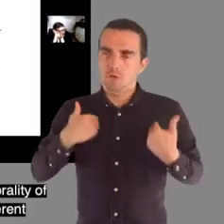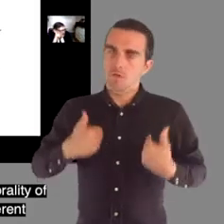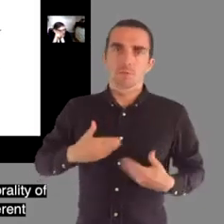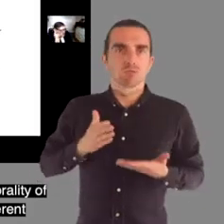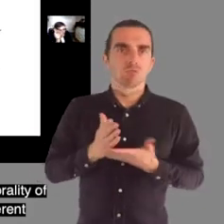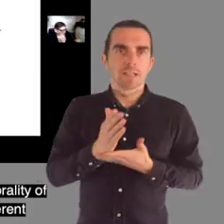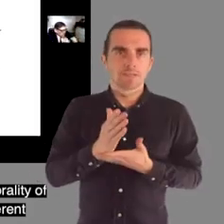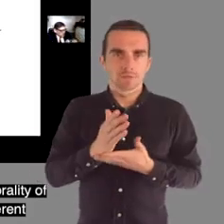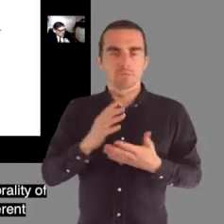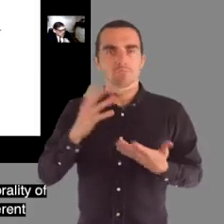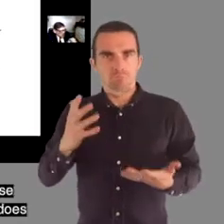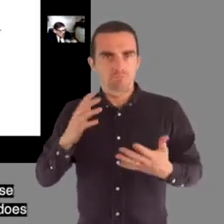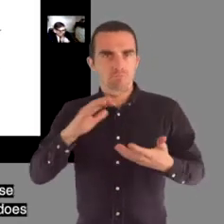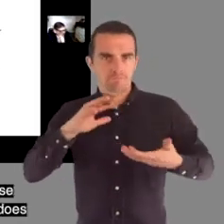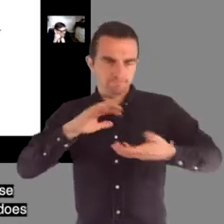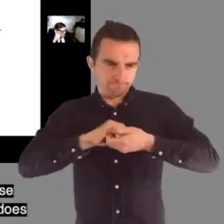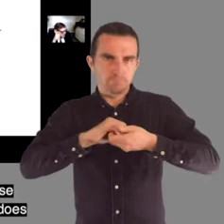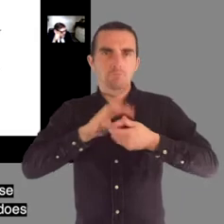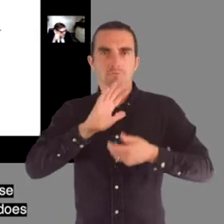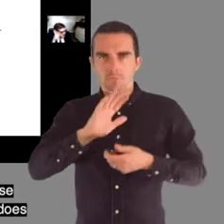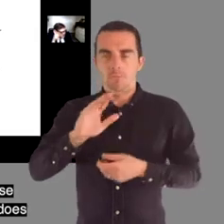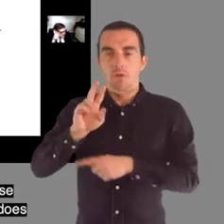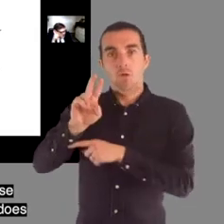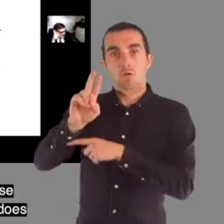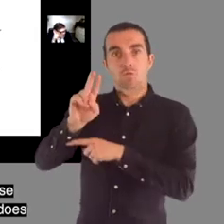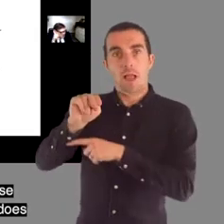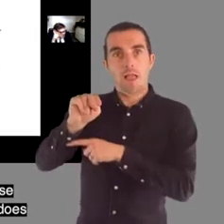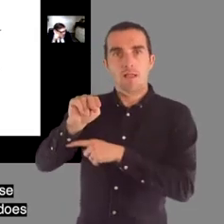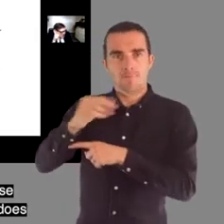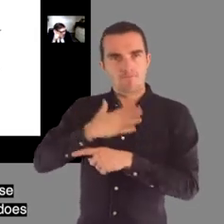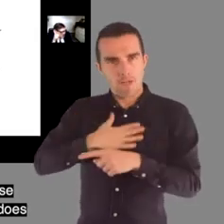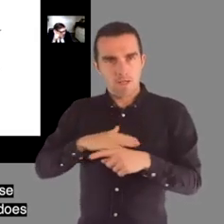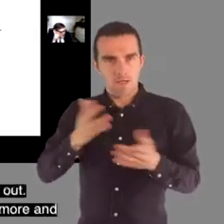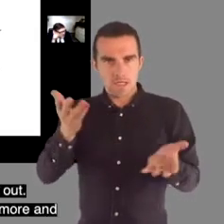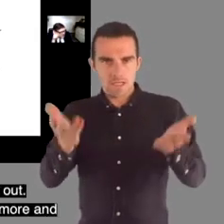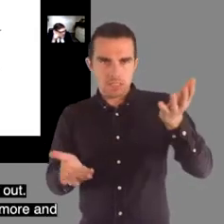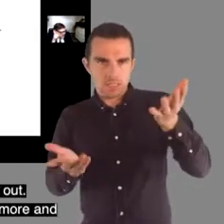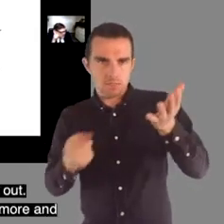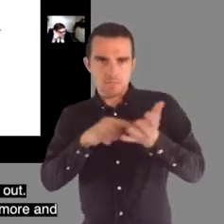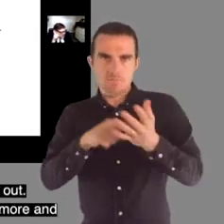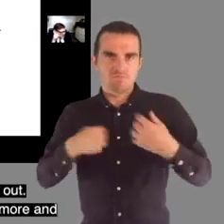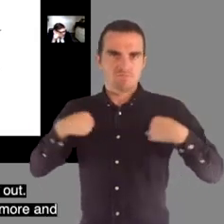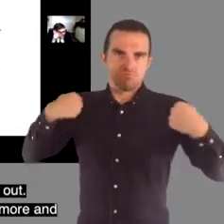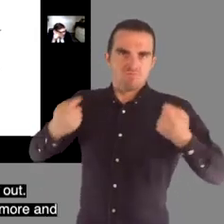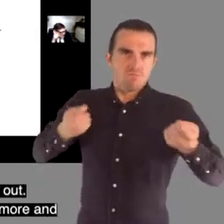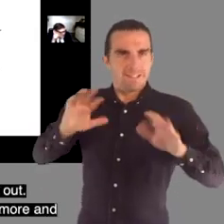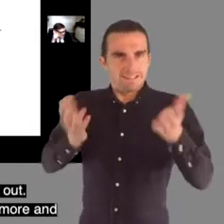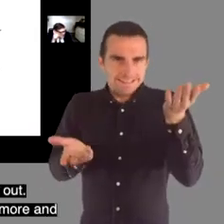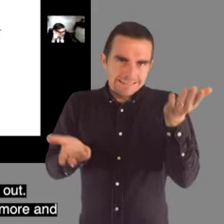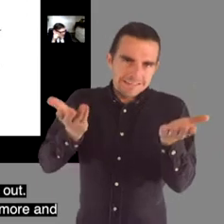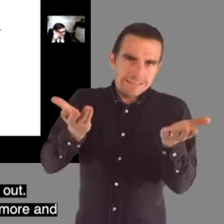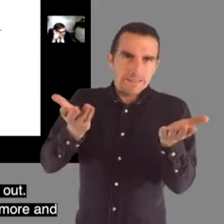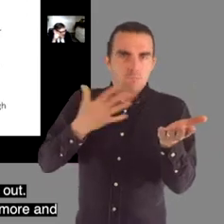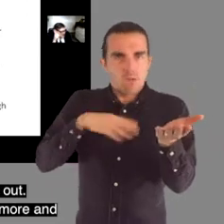that's different worlds collide between these two things. And what the UN does is try and balance these things out.